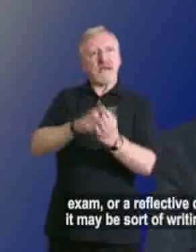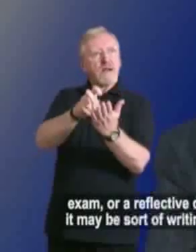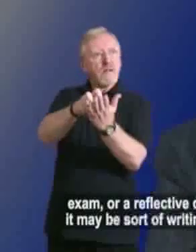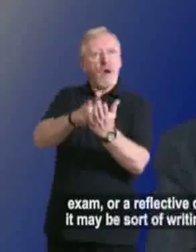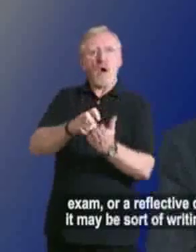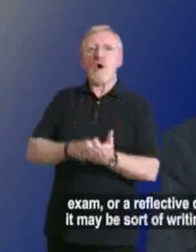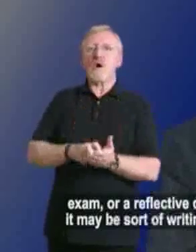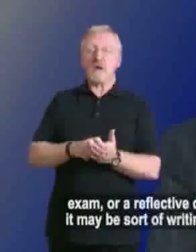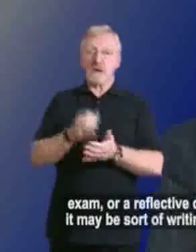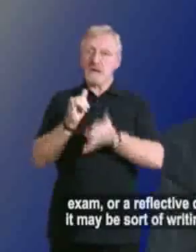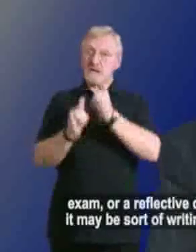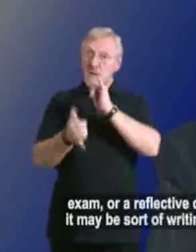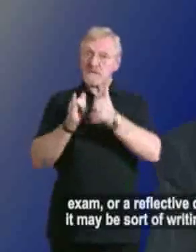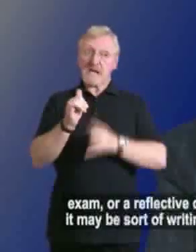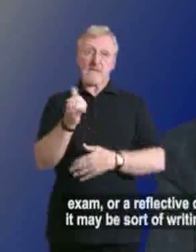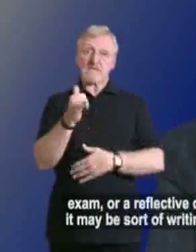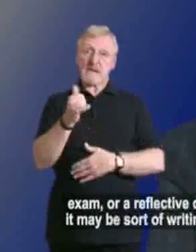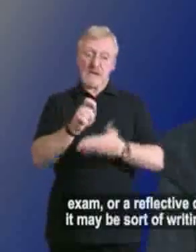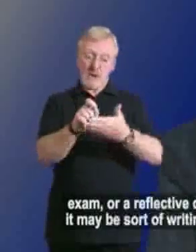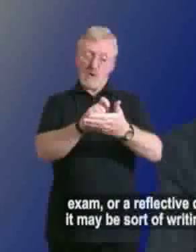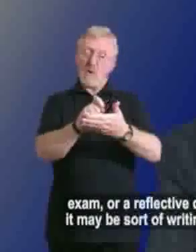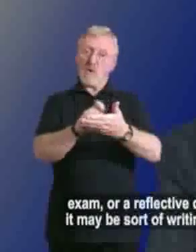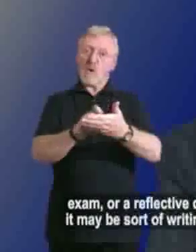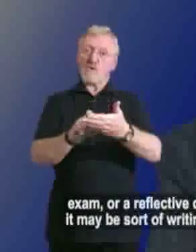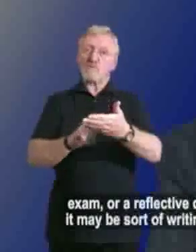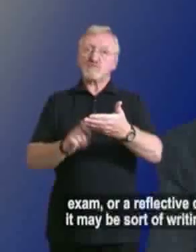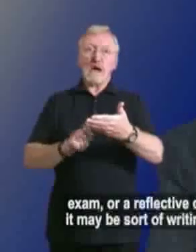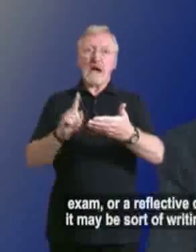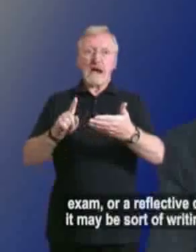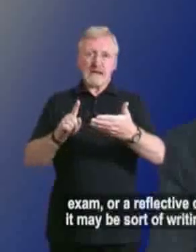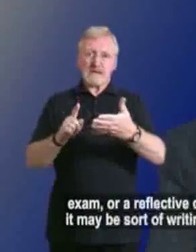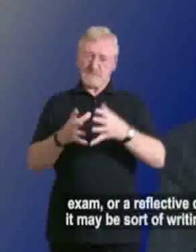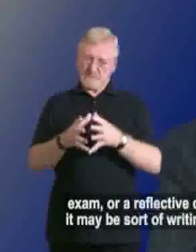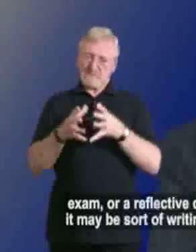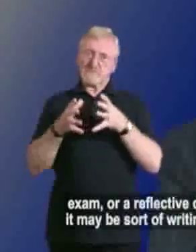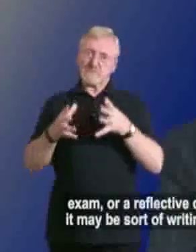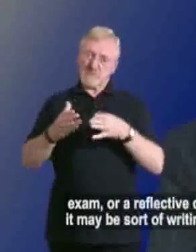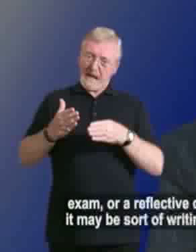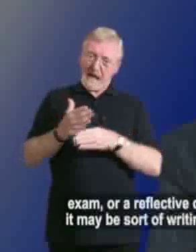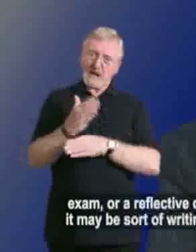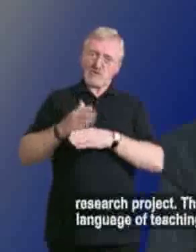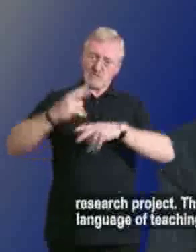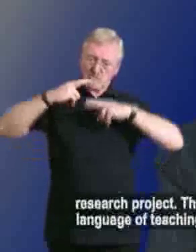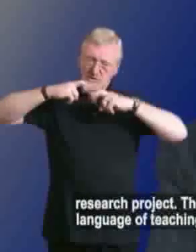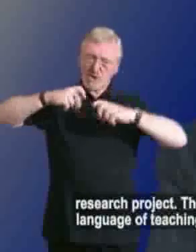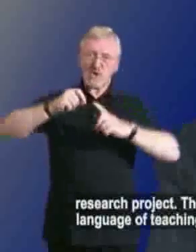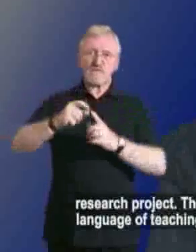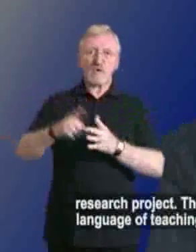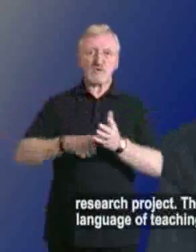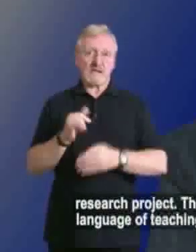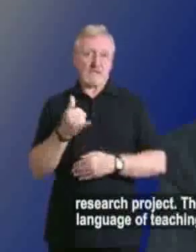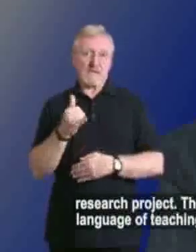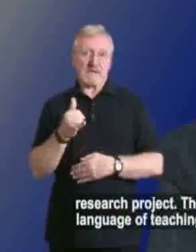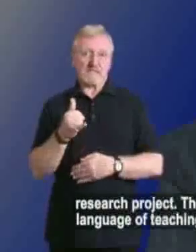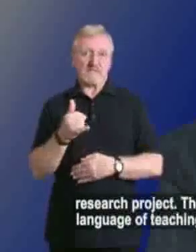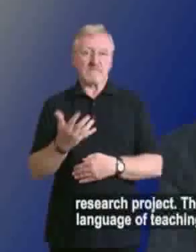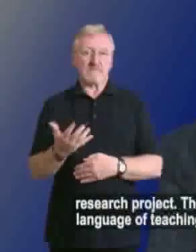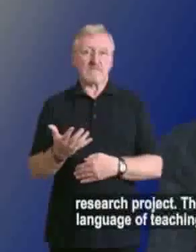log. In some cases, it may be sort of writing a fairly substantial action research project.